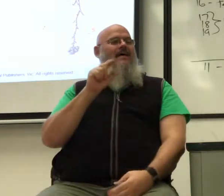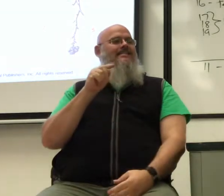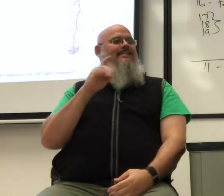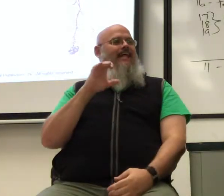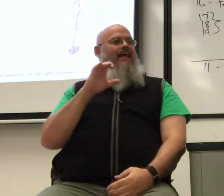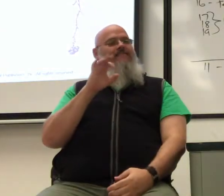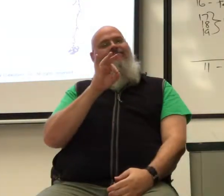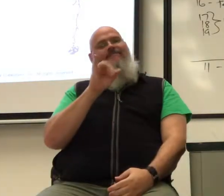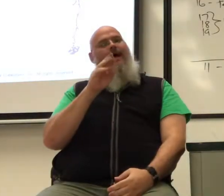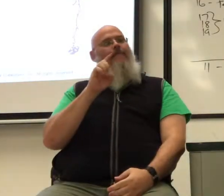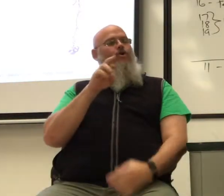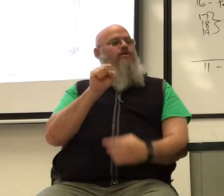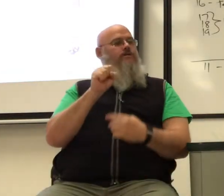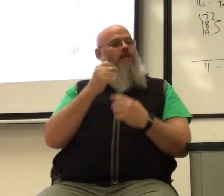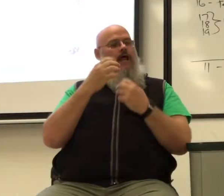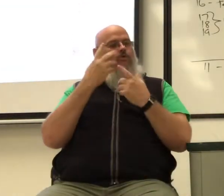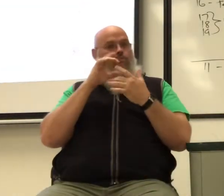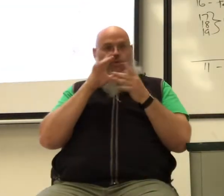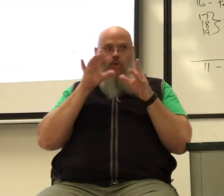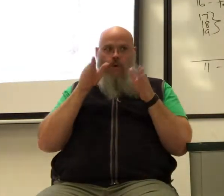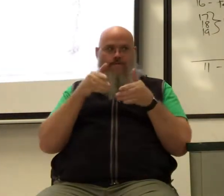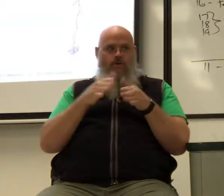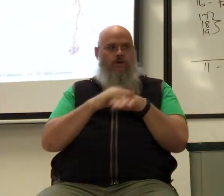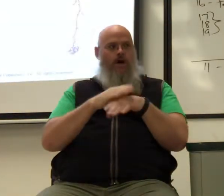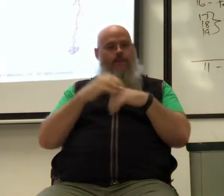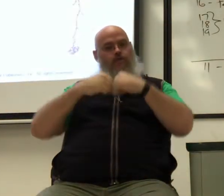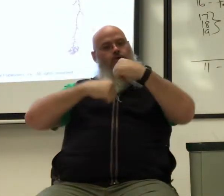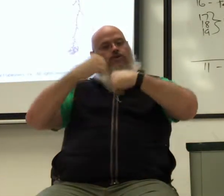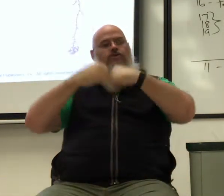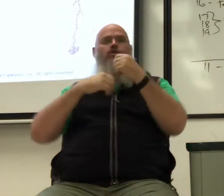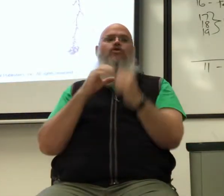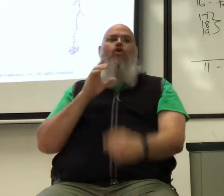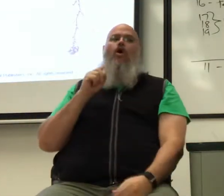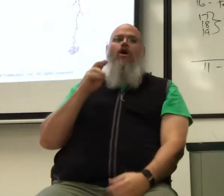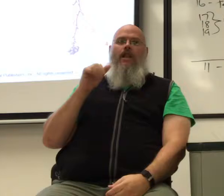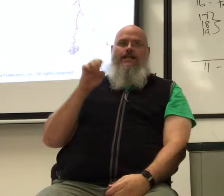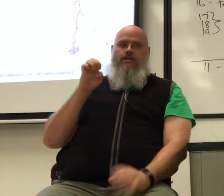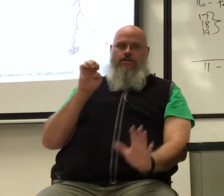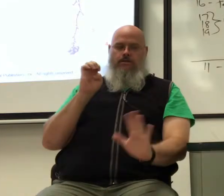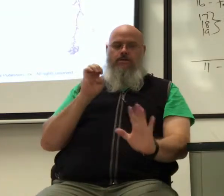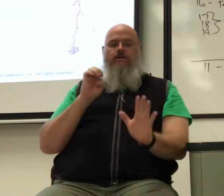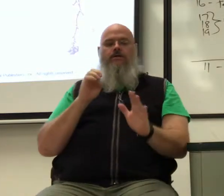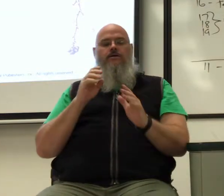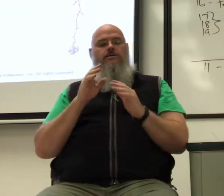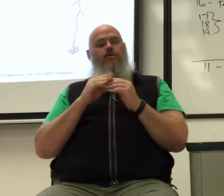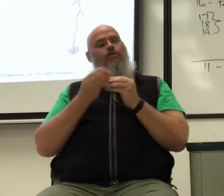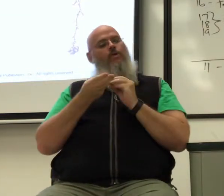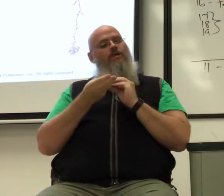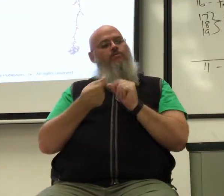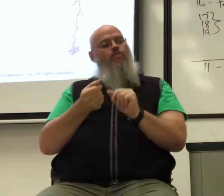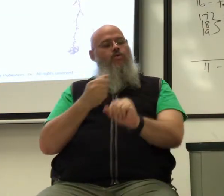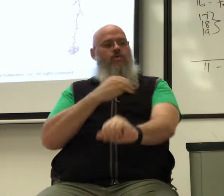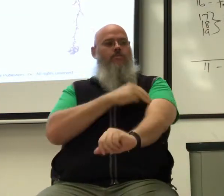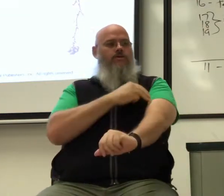in terms of structural features. No cartilage, cartilage gone. Okay, so smooth muscle,